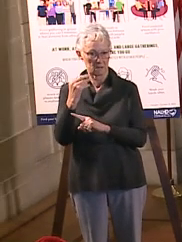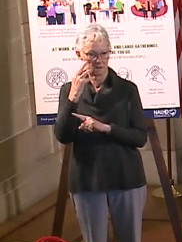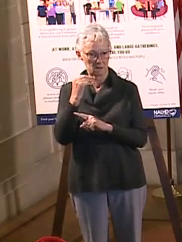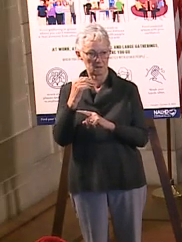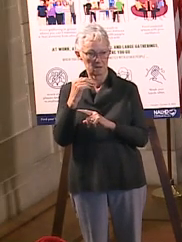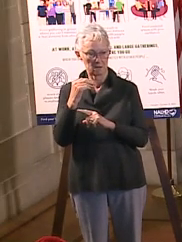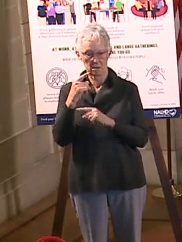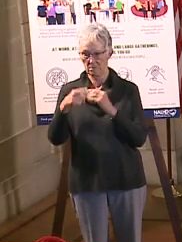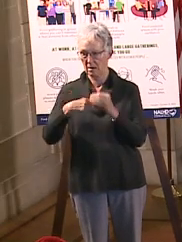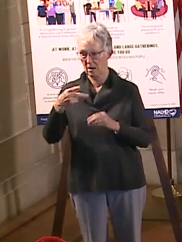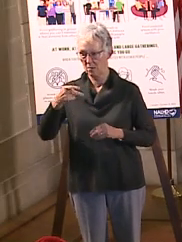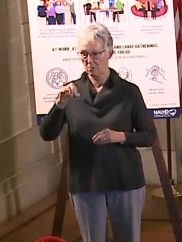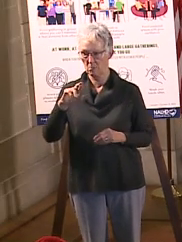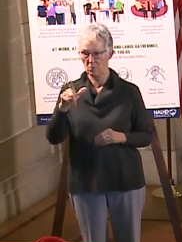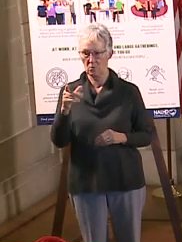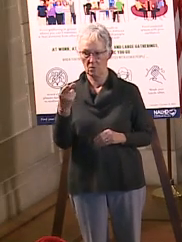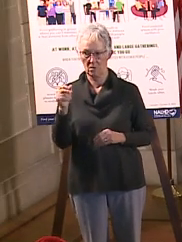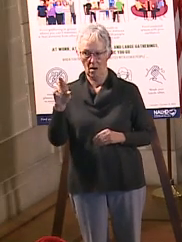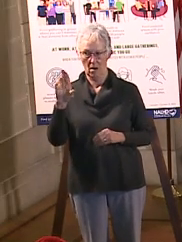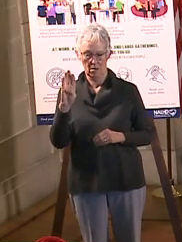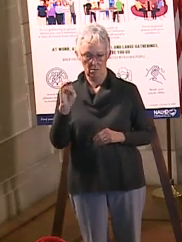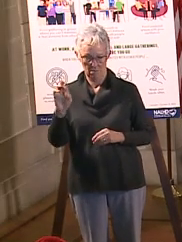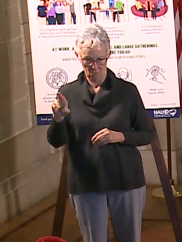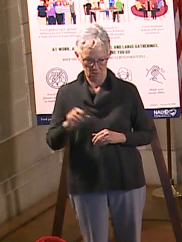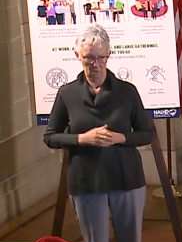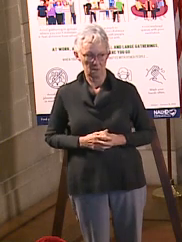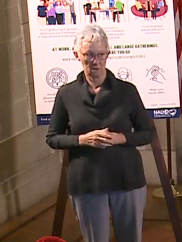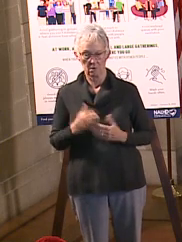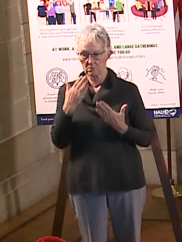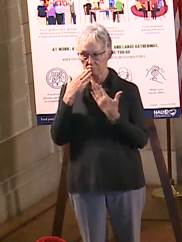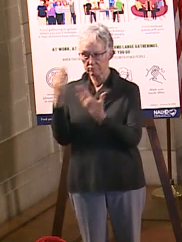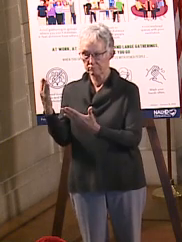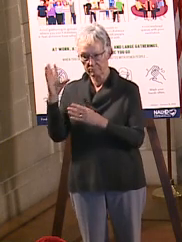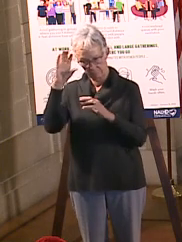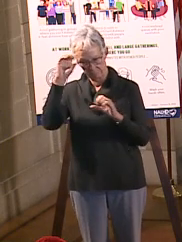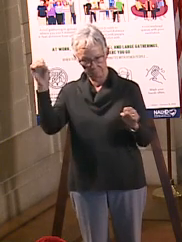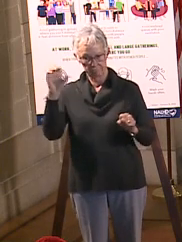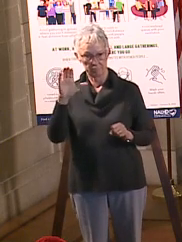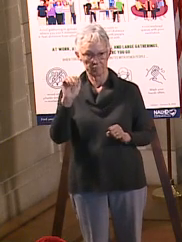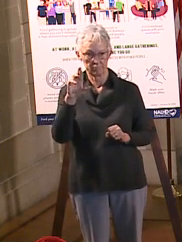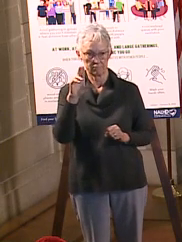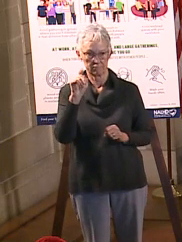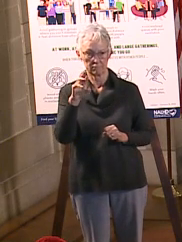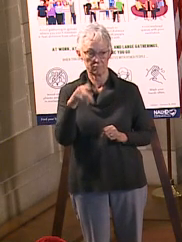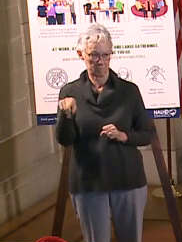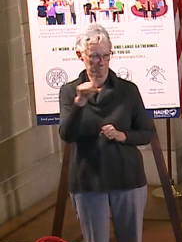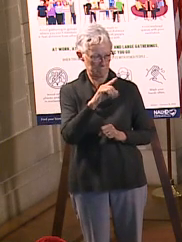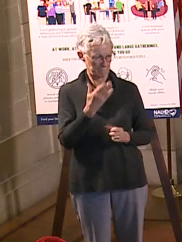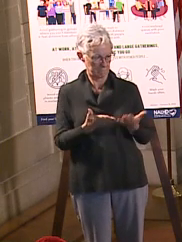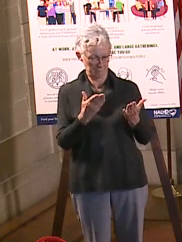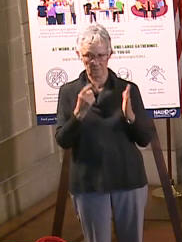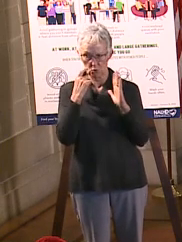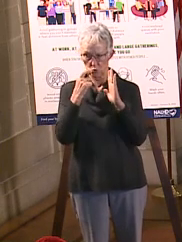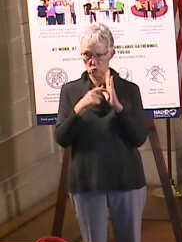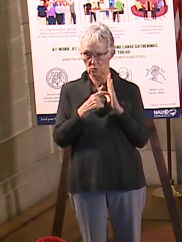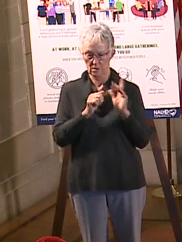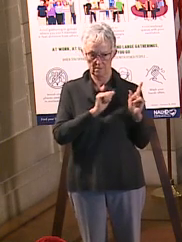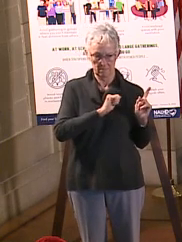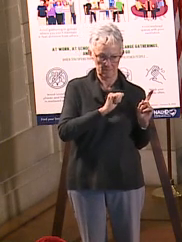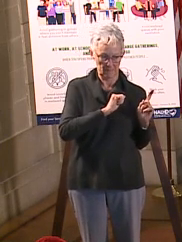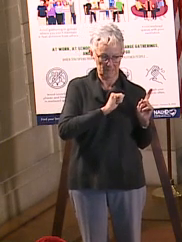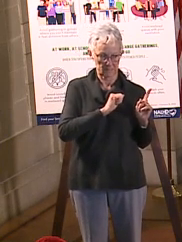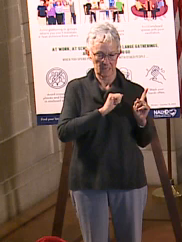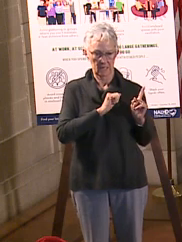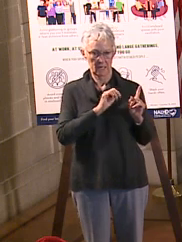Harbor, when he was at Pearl Harbor. And then I want to thank President Carter as well. You all may have seen myself and the federal